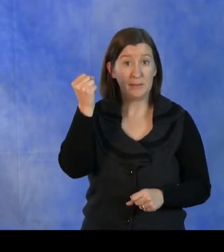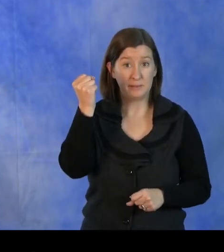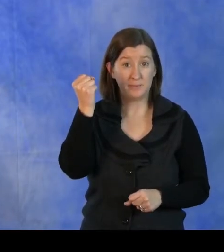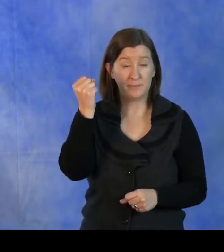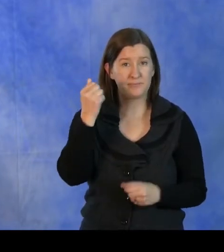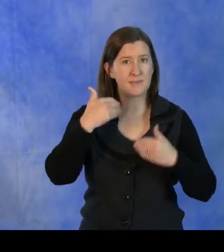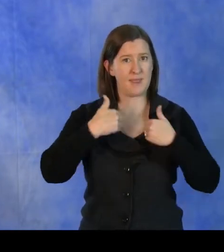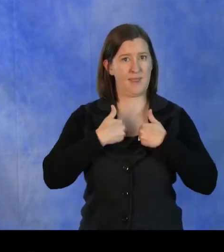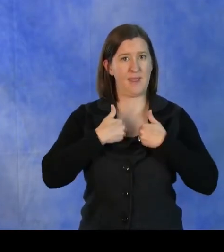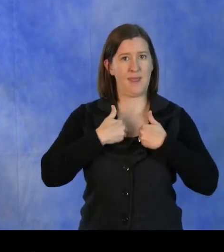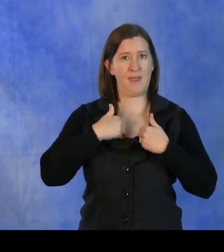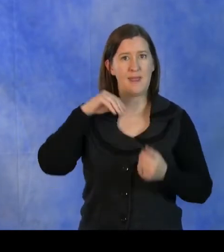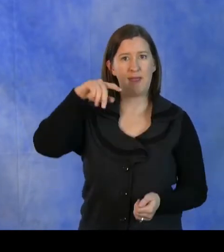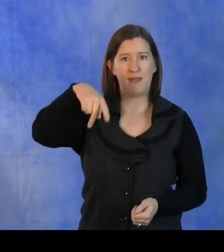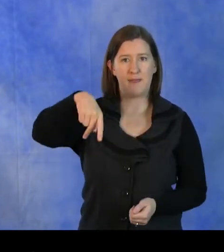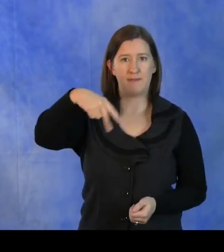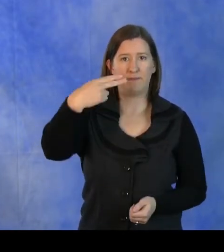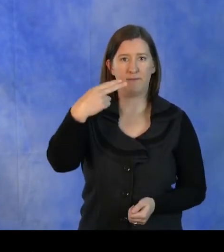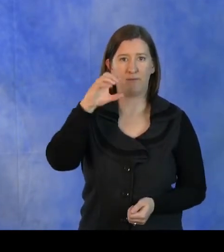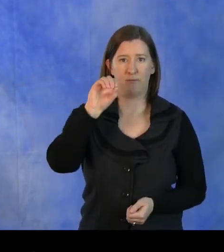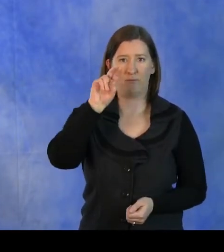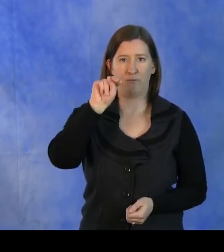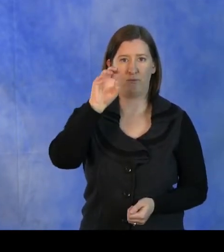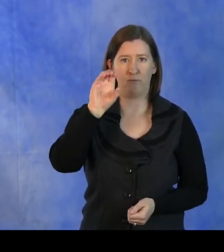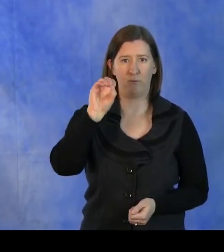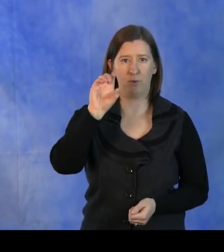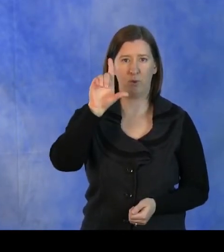So remember we talked about working memory